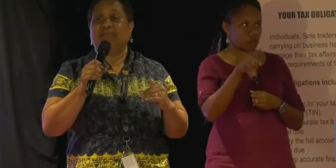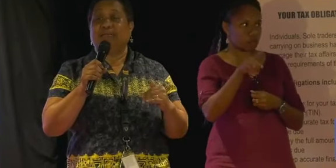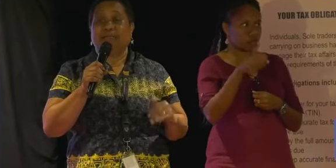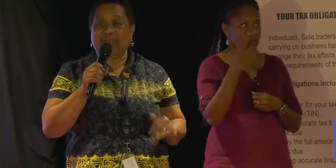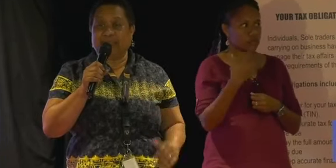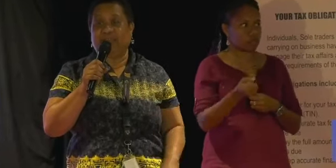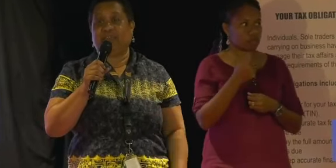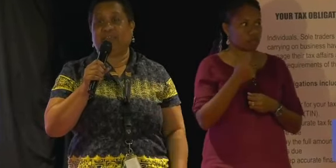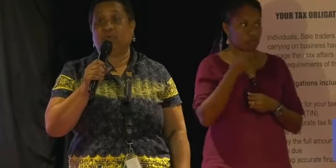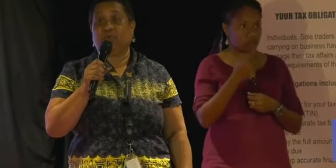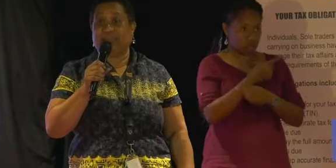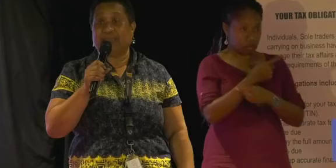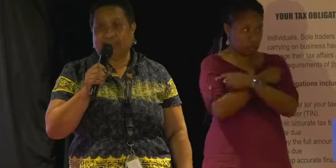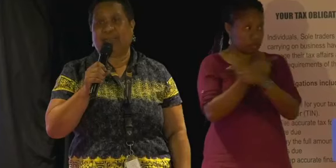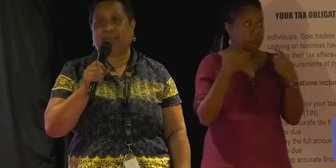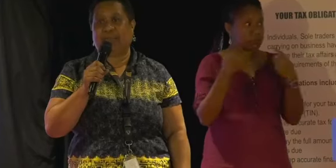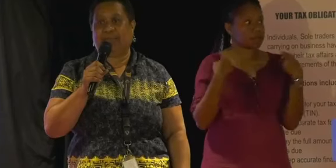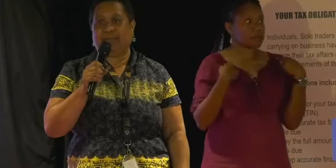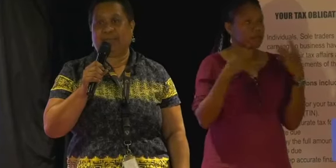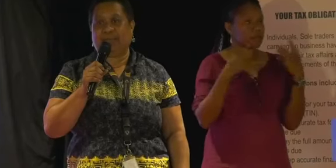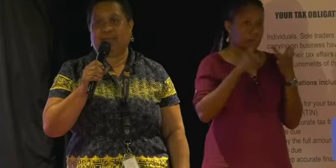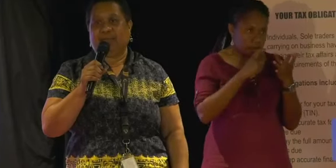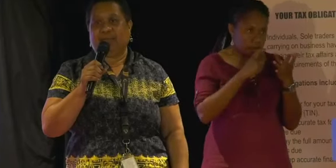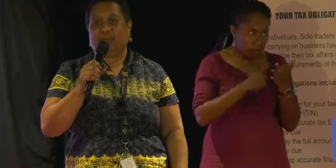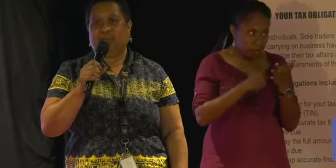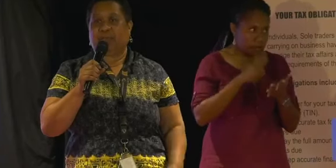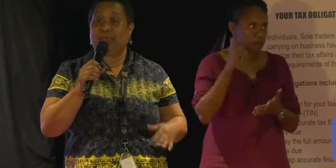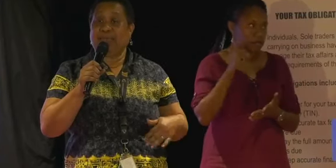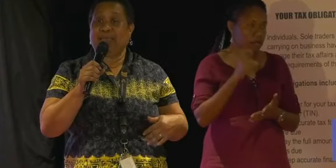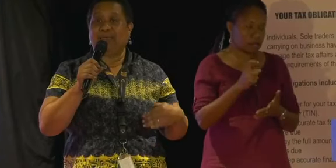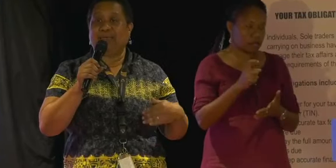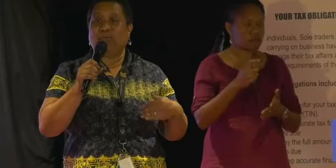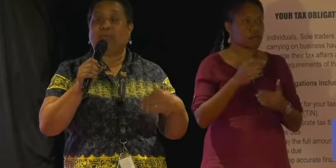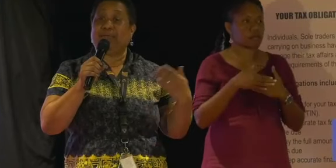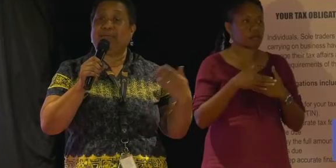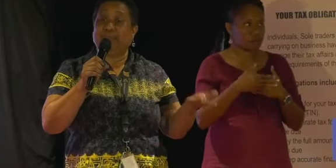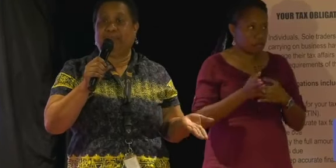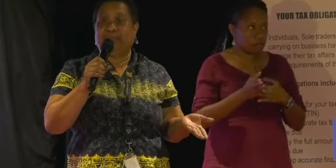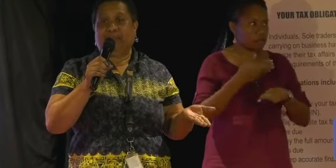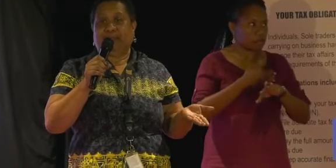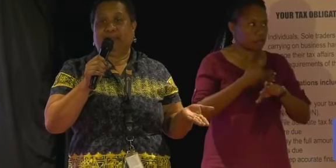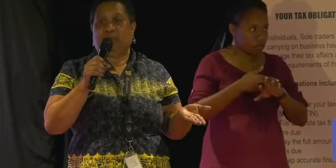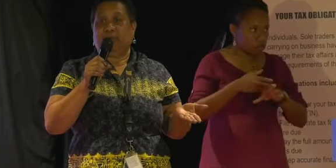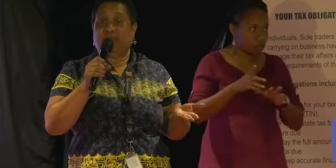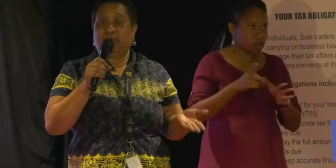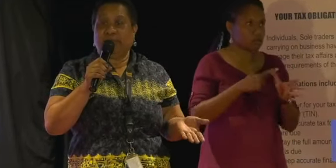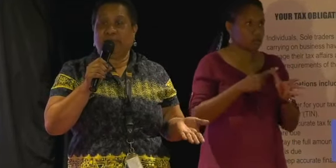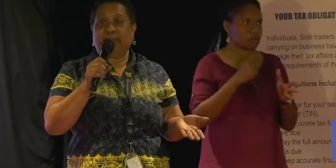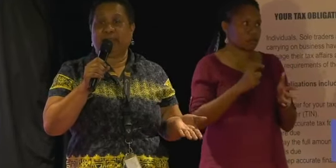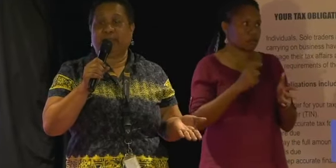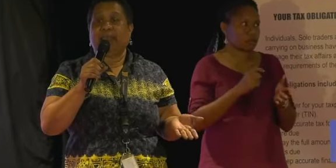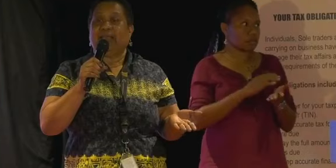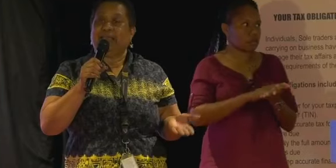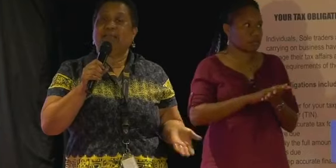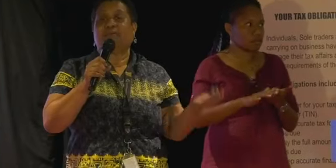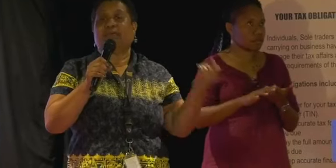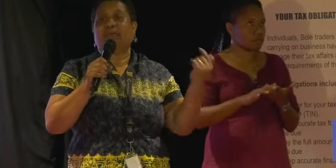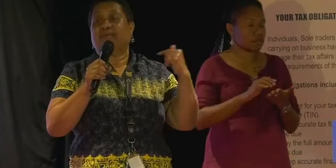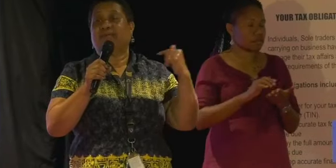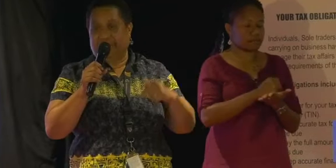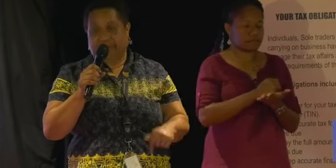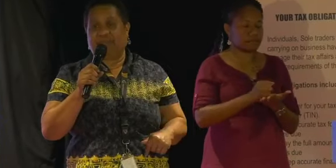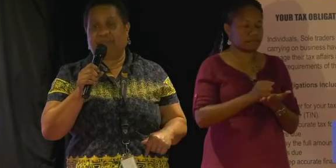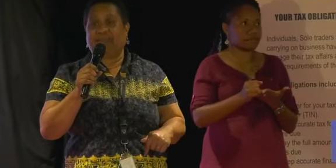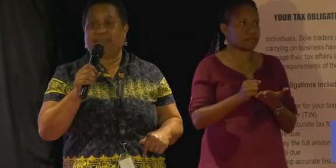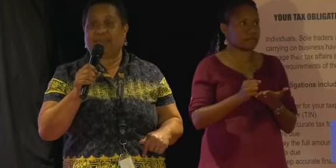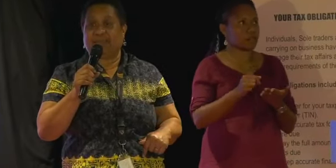to deactivate your TIN number. Okay, behind you pay him or contract, then you